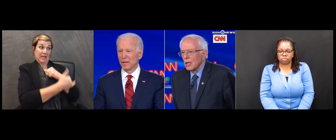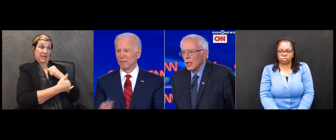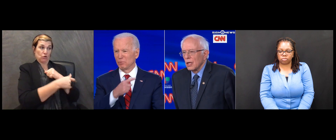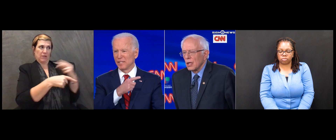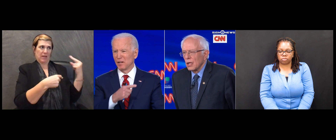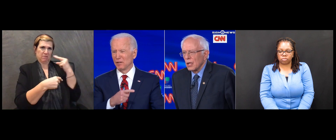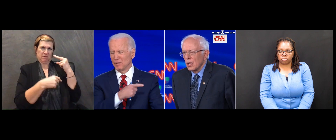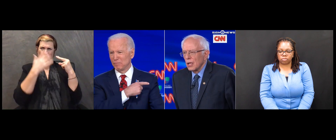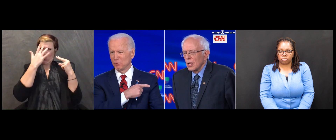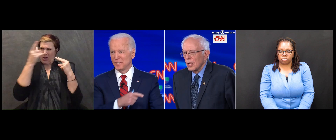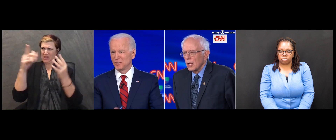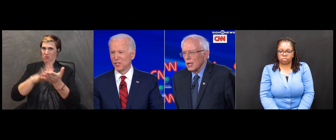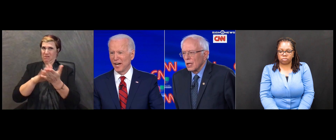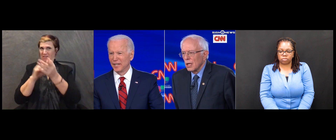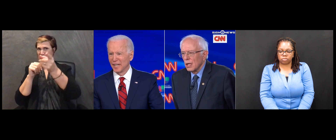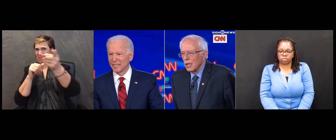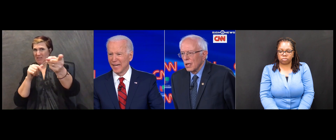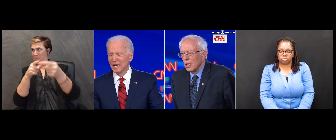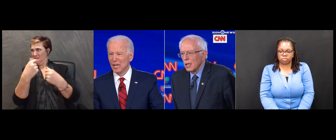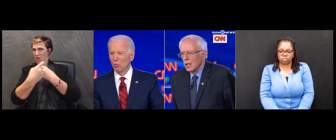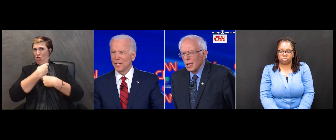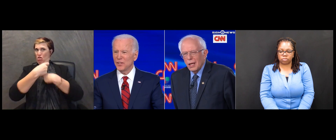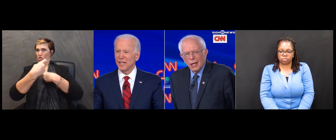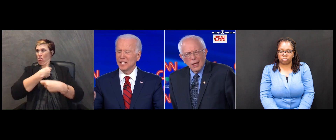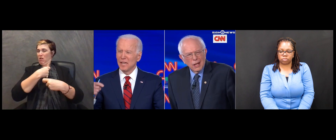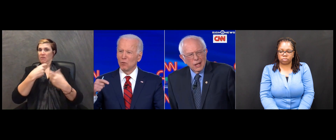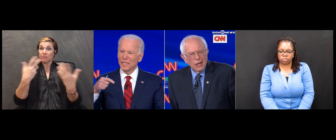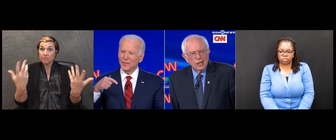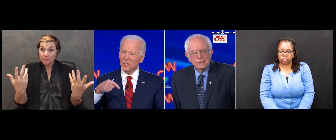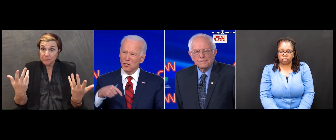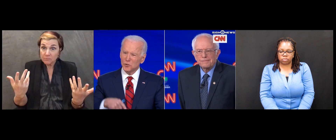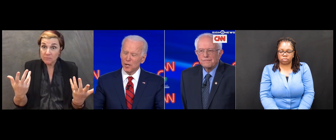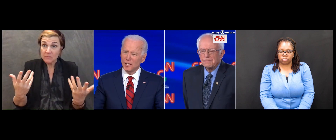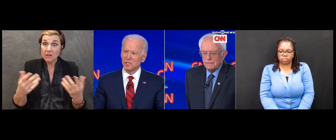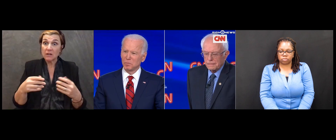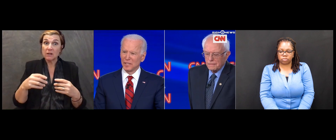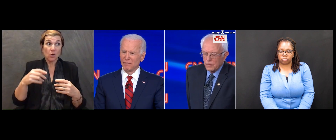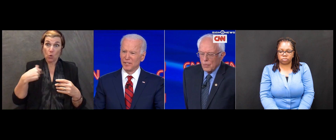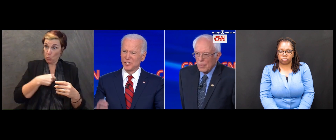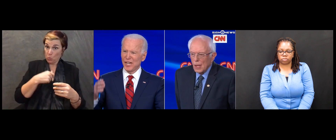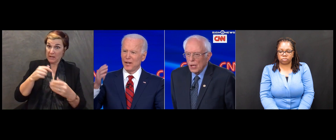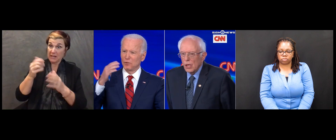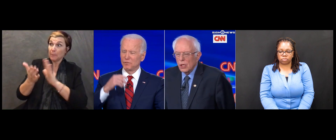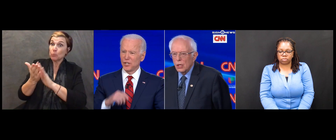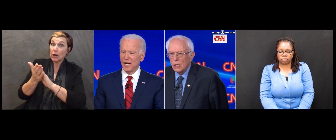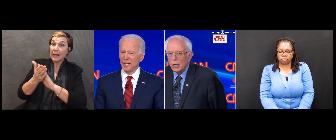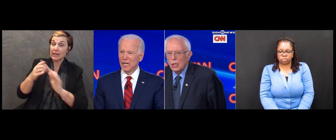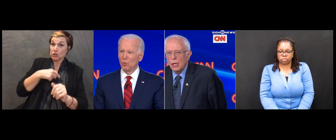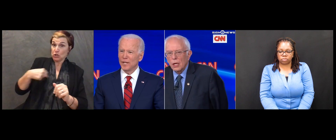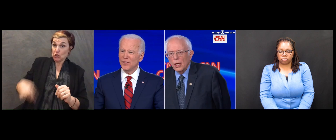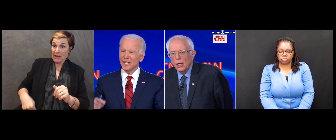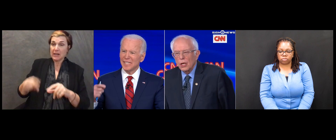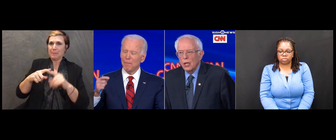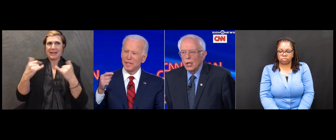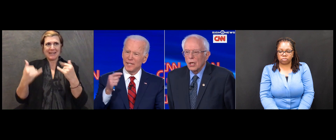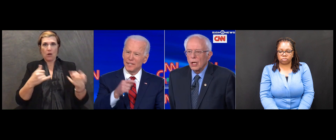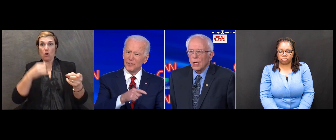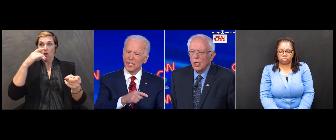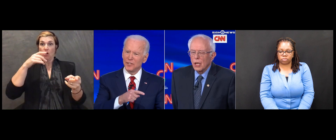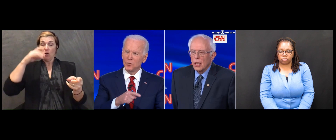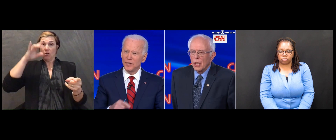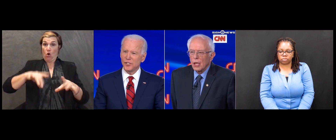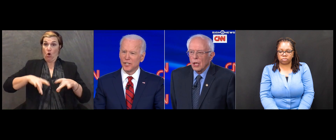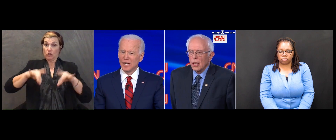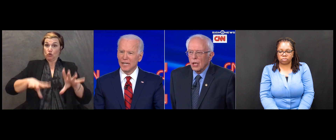when he praises China like that? What do you think the Australians believe in the shadow of China? What do you think is happening